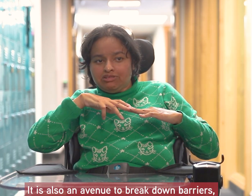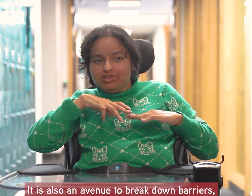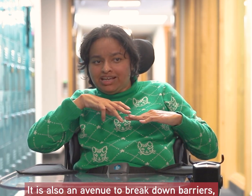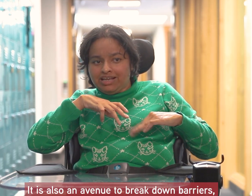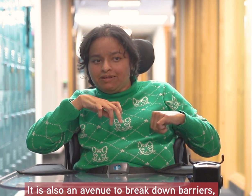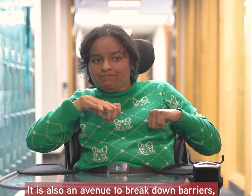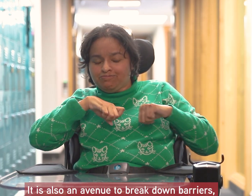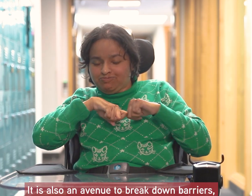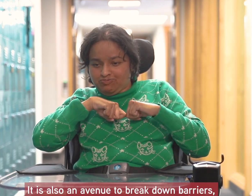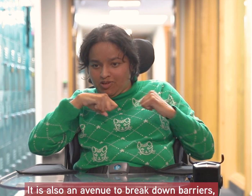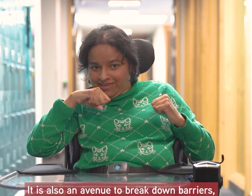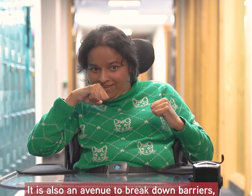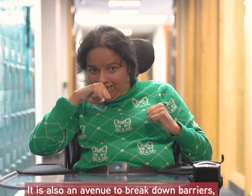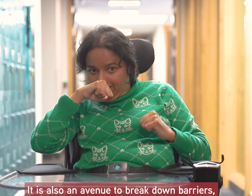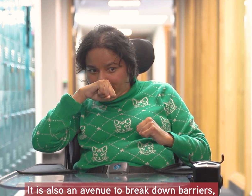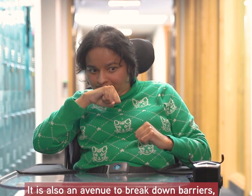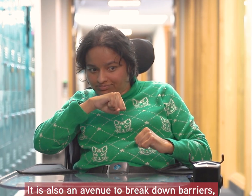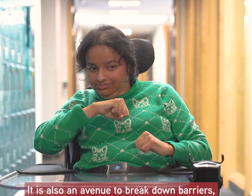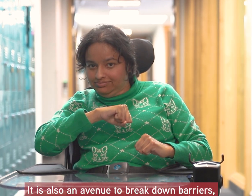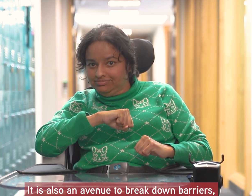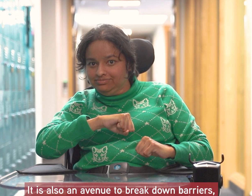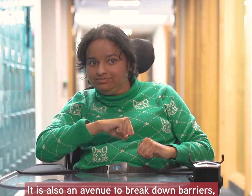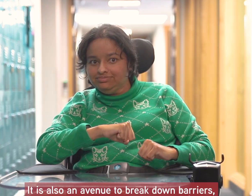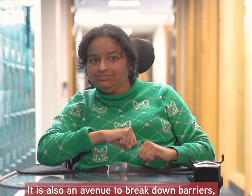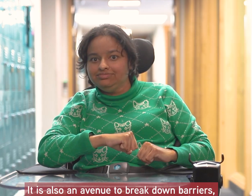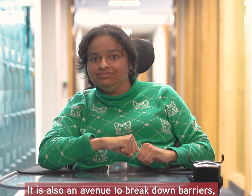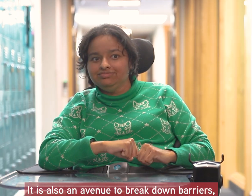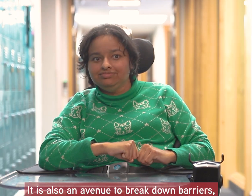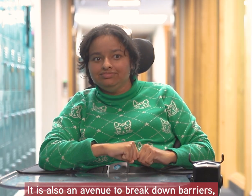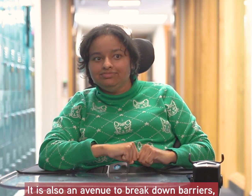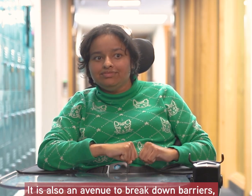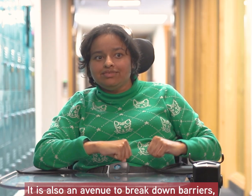It is also an avenue to break down barriers,